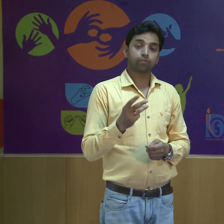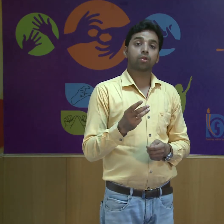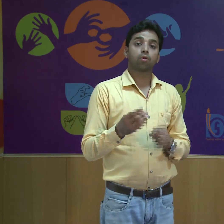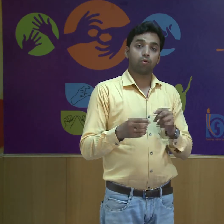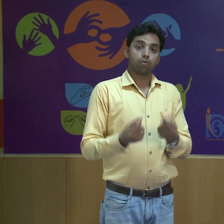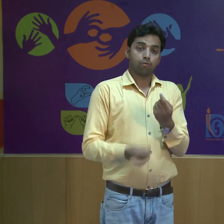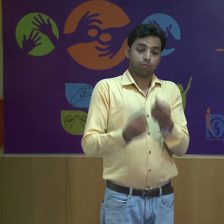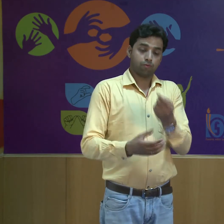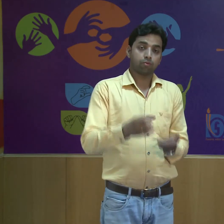Vaishya